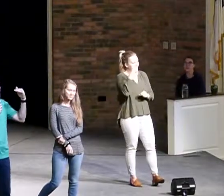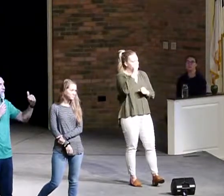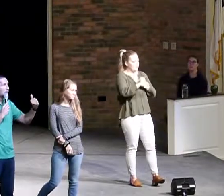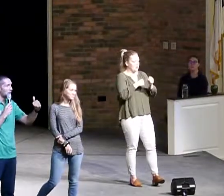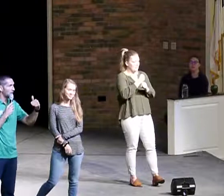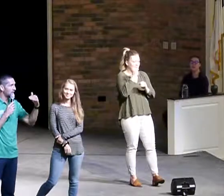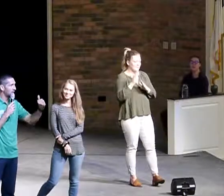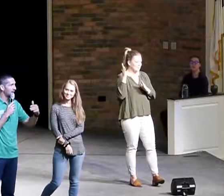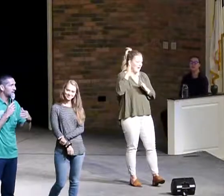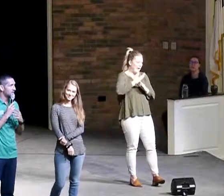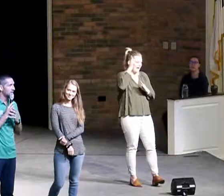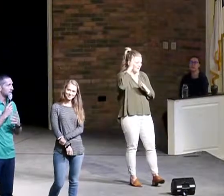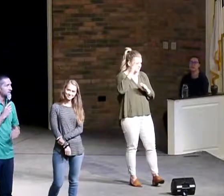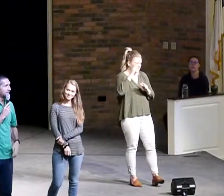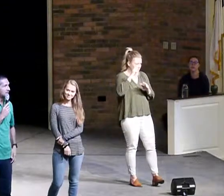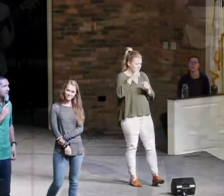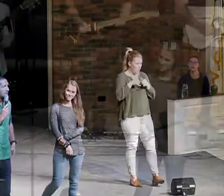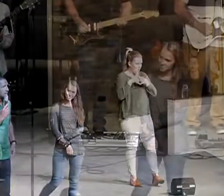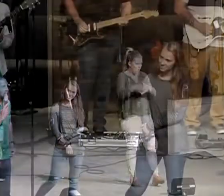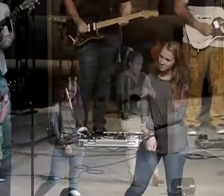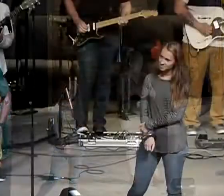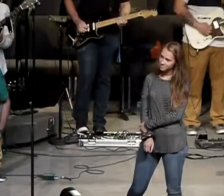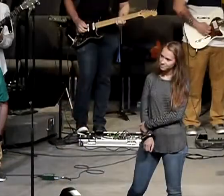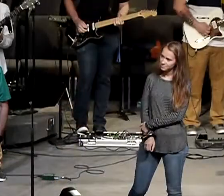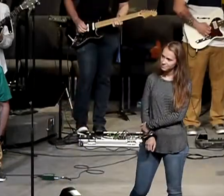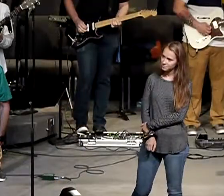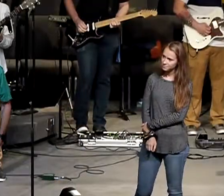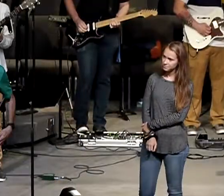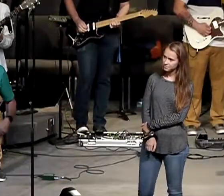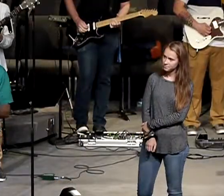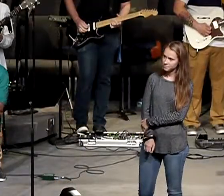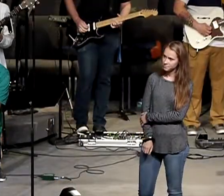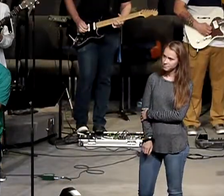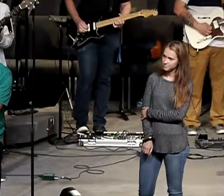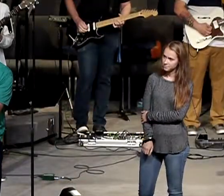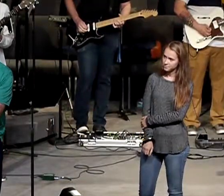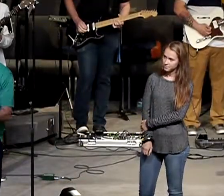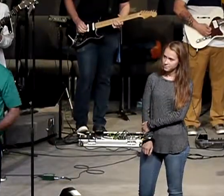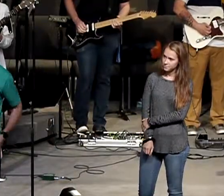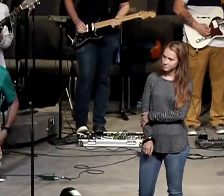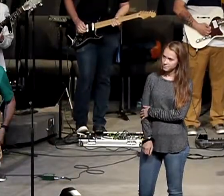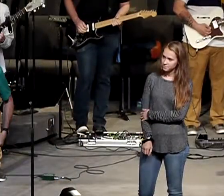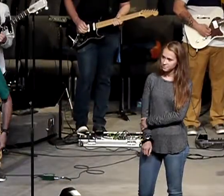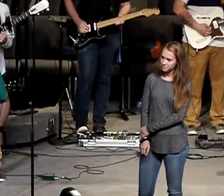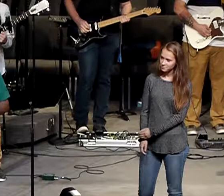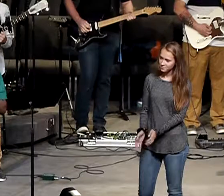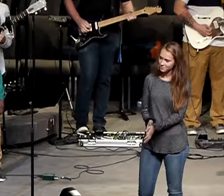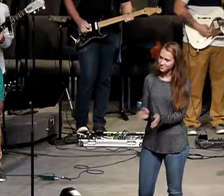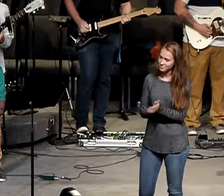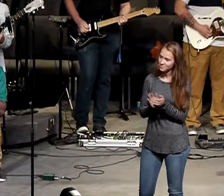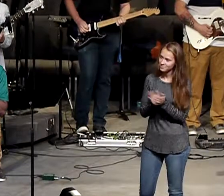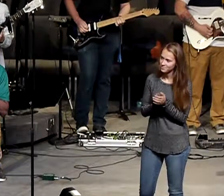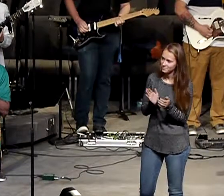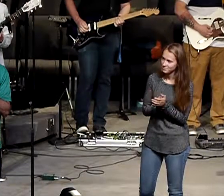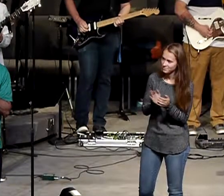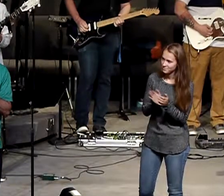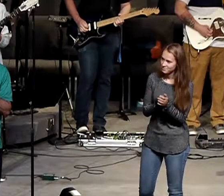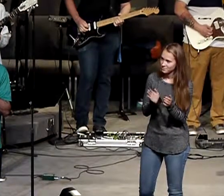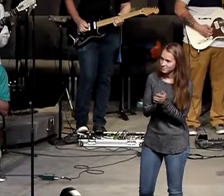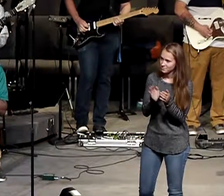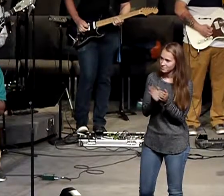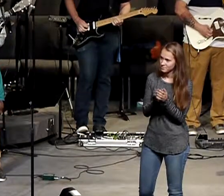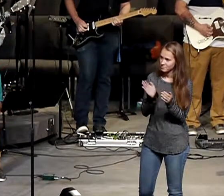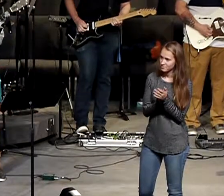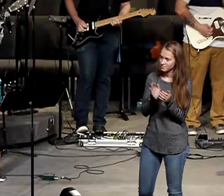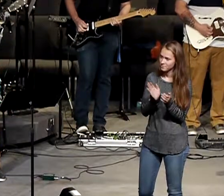prestigious award that UNLV offers, and he received that just this last year. So we'd like to pray for him as